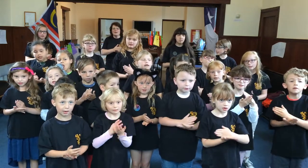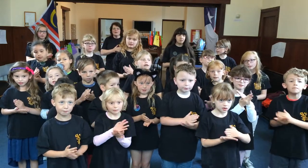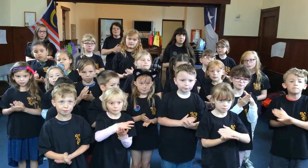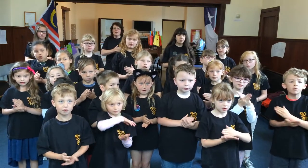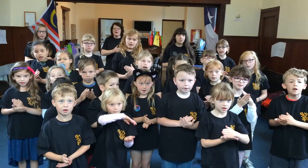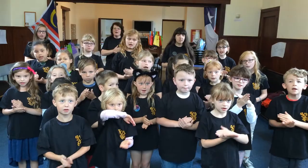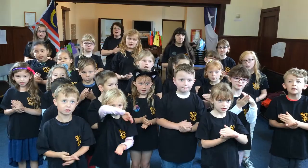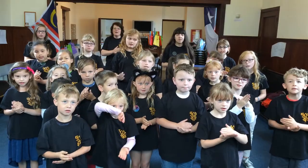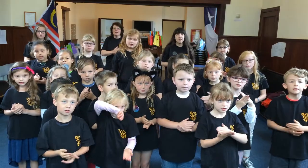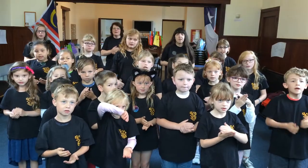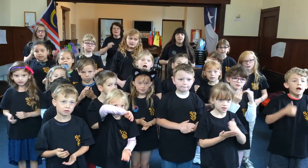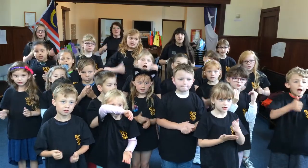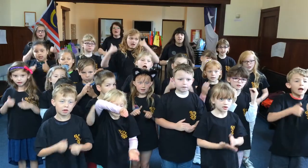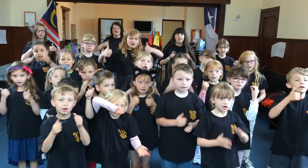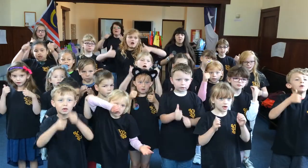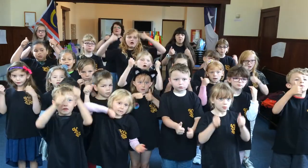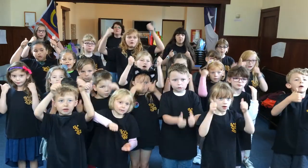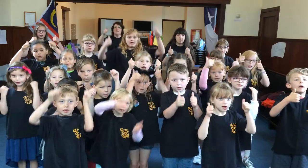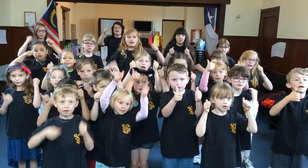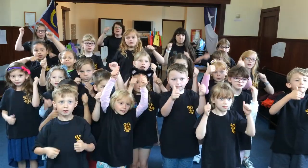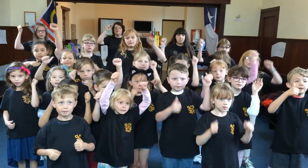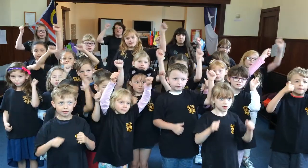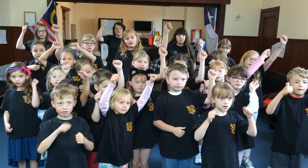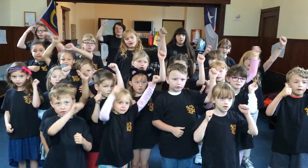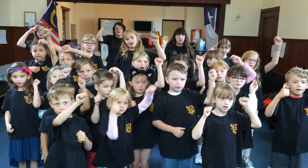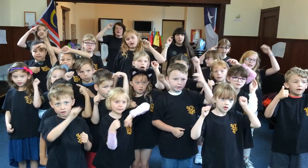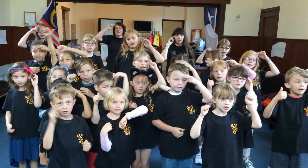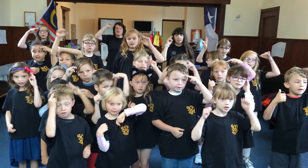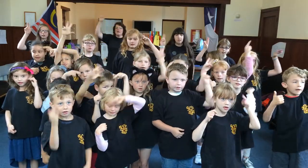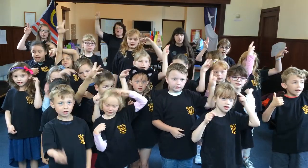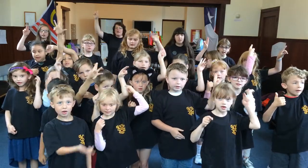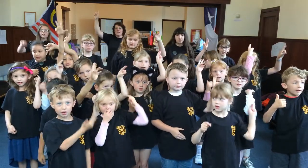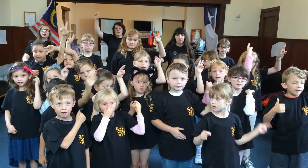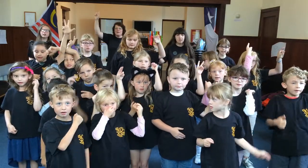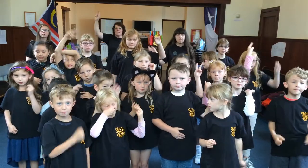bread, hallowed be thy name.